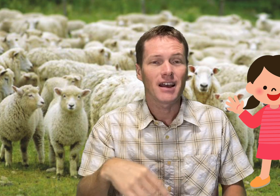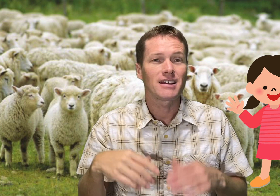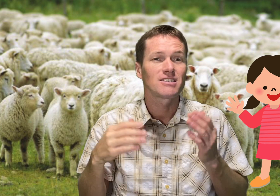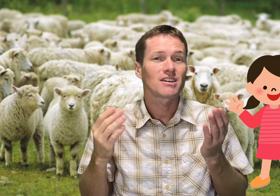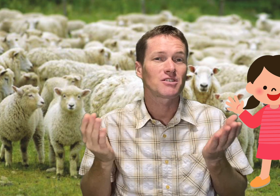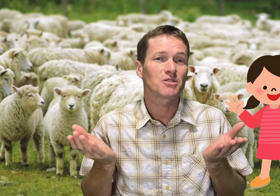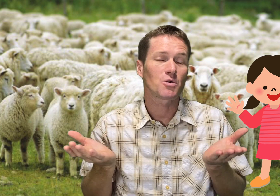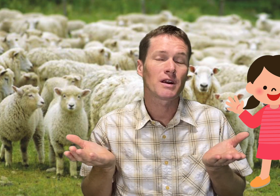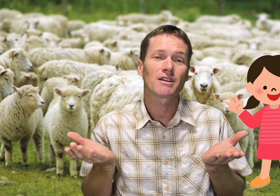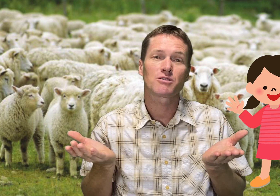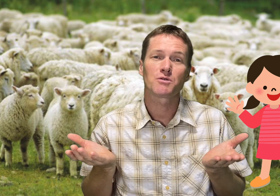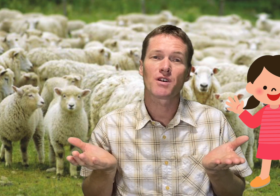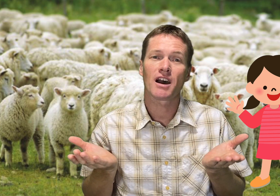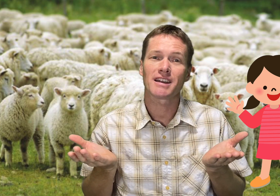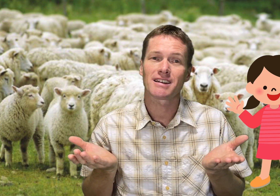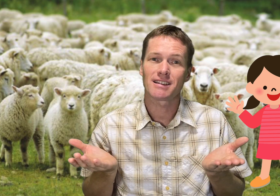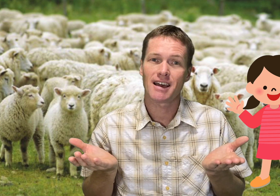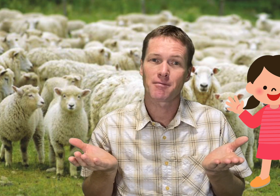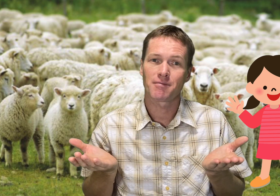and doesn't know where to find them.